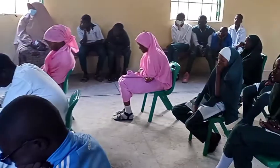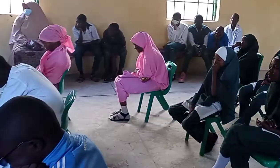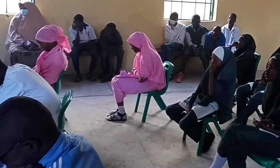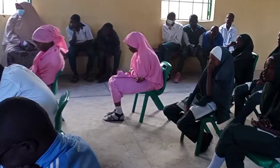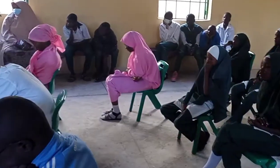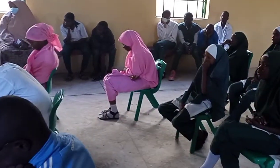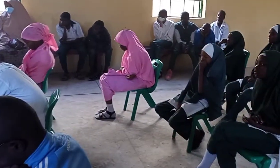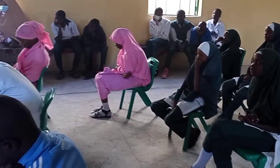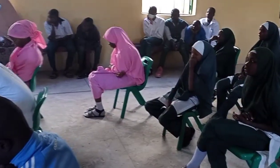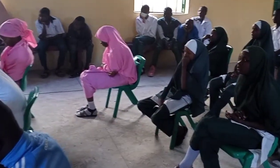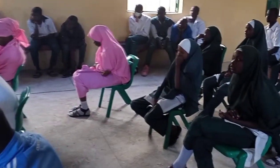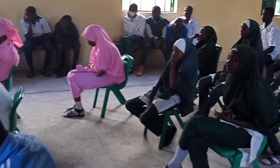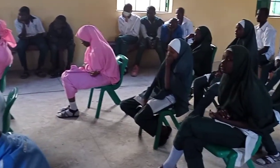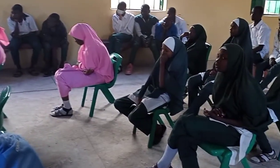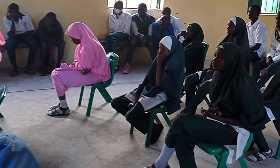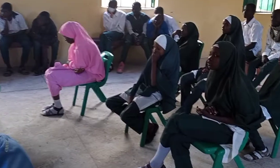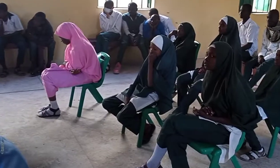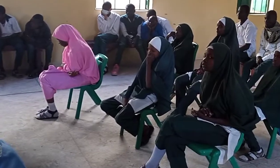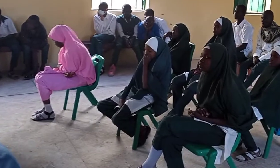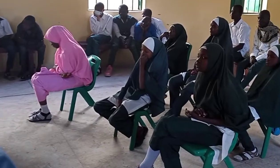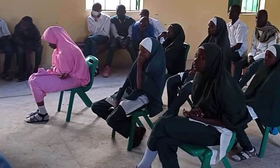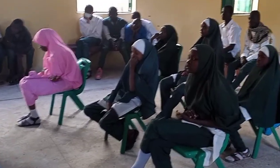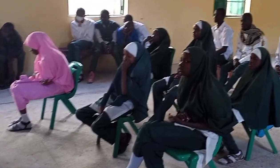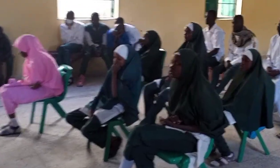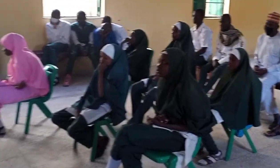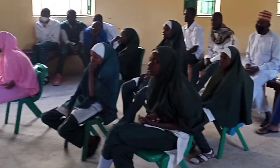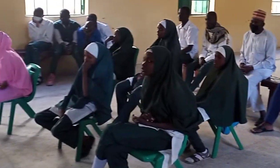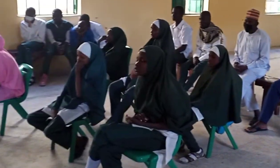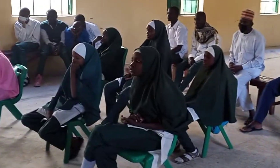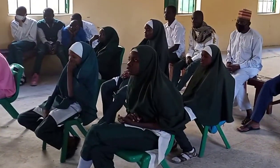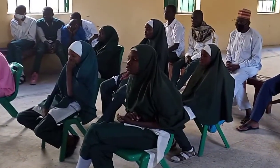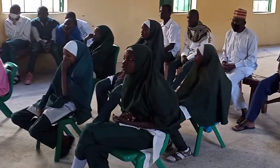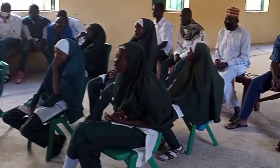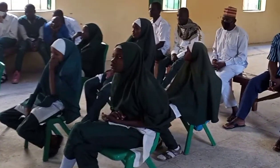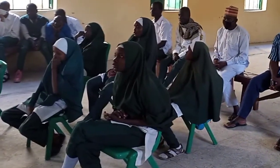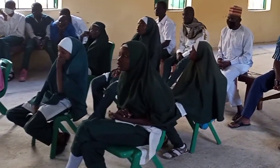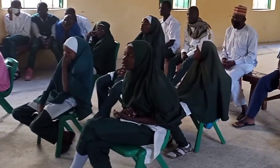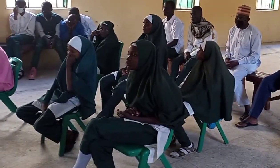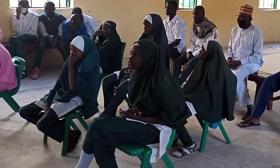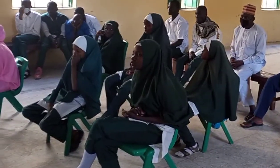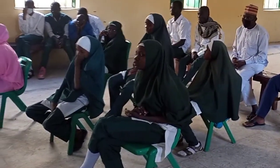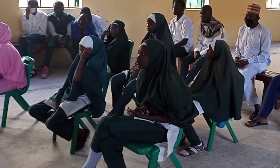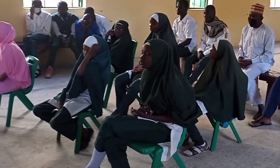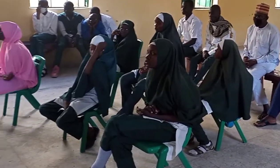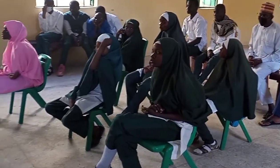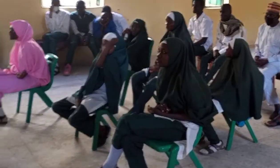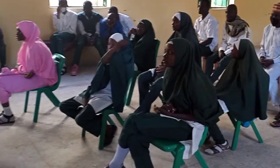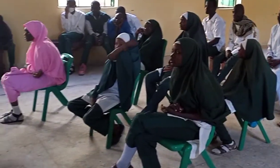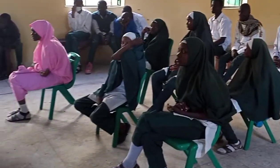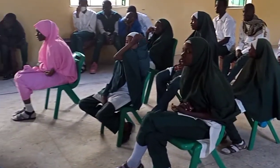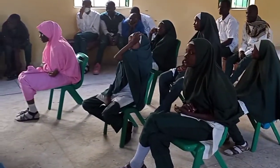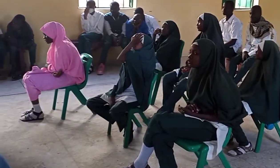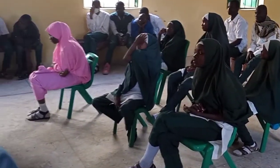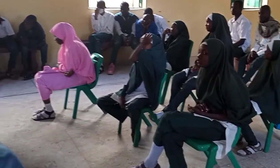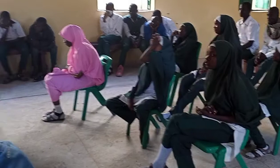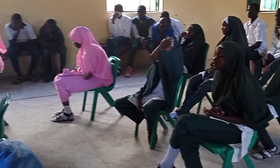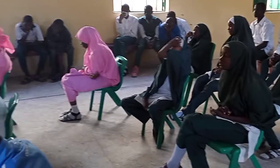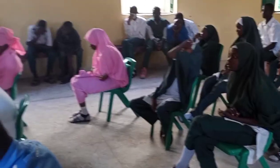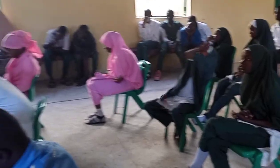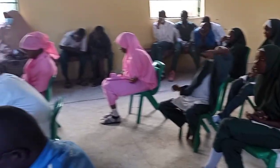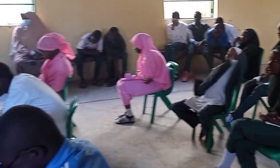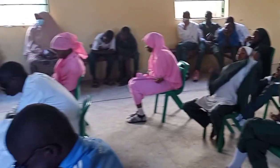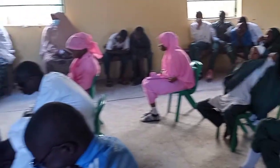And definitely, as long as we pray to live to get old, we must become person with disability. It